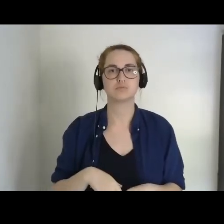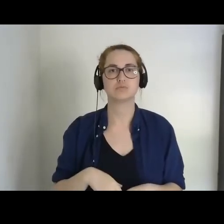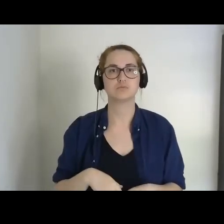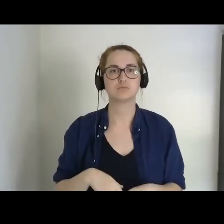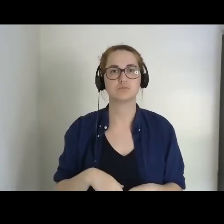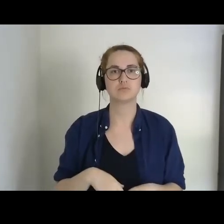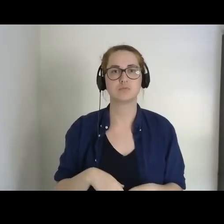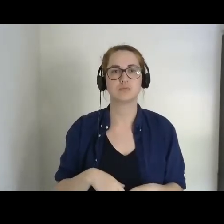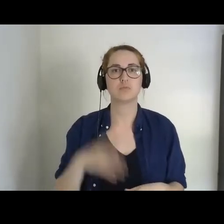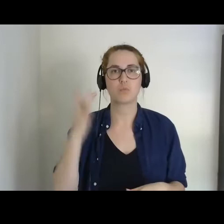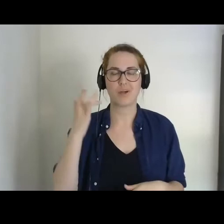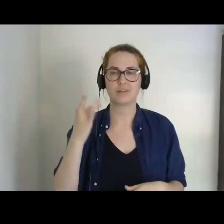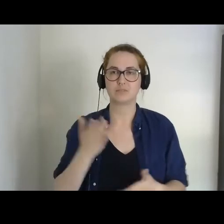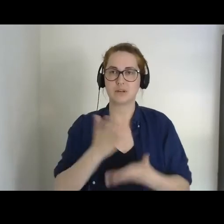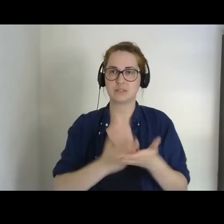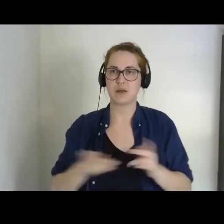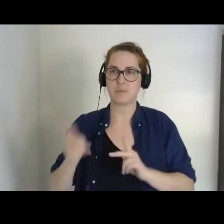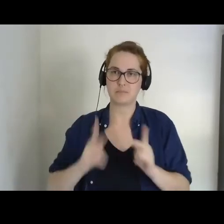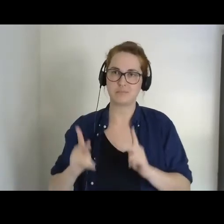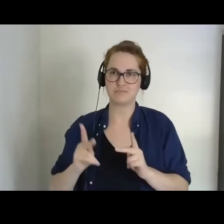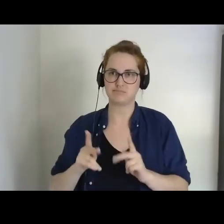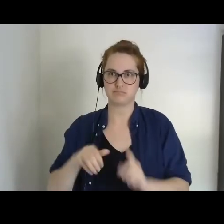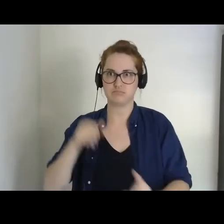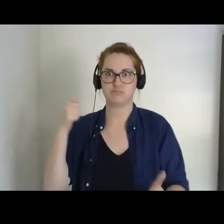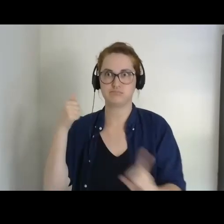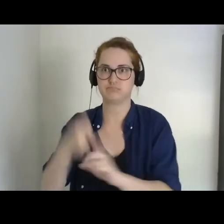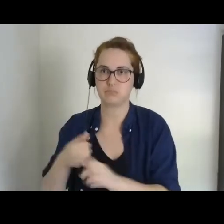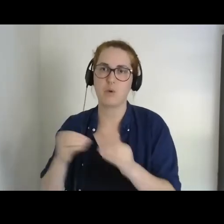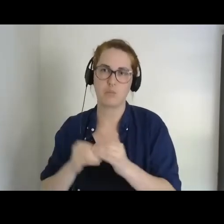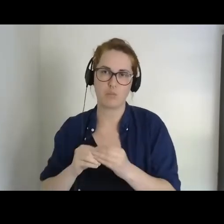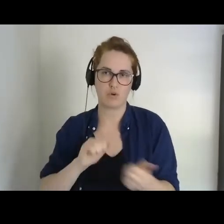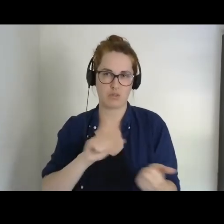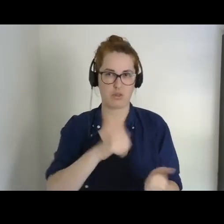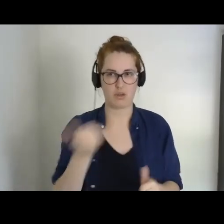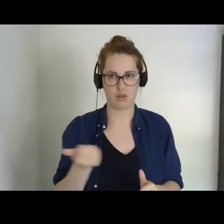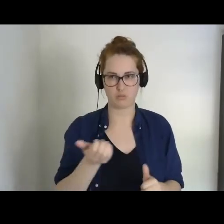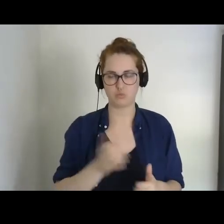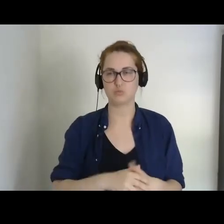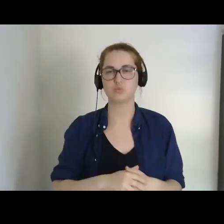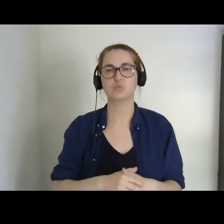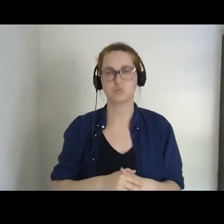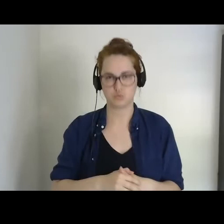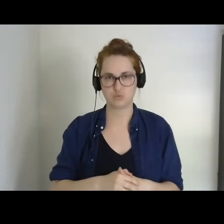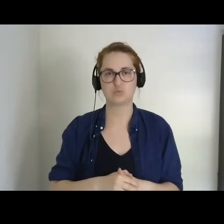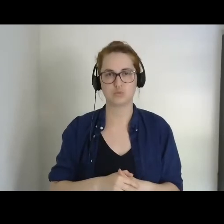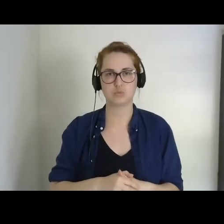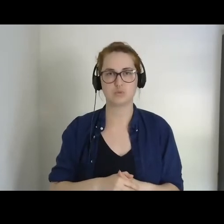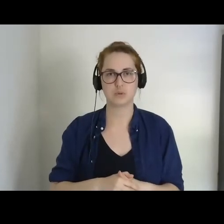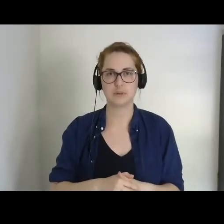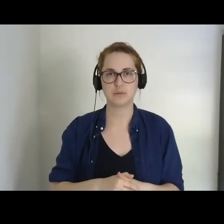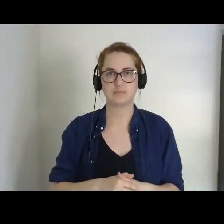disabilities more than others, and came to be a preamble in the Act that actually focuses on